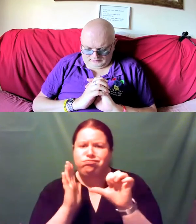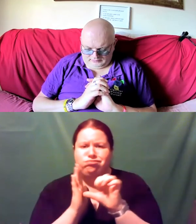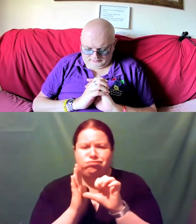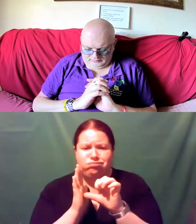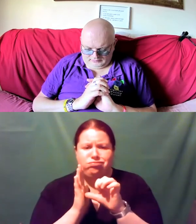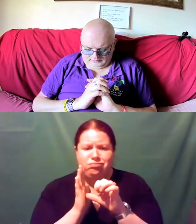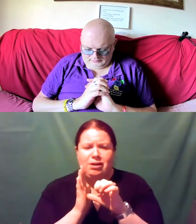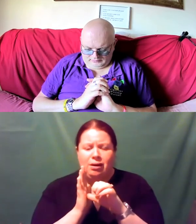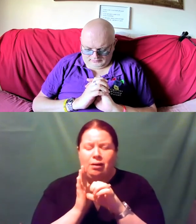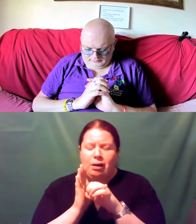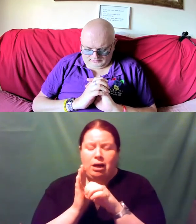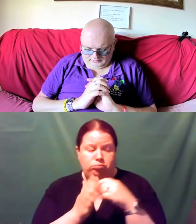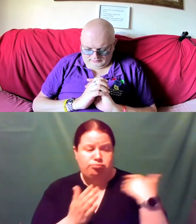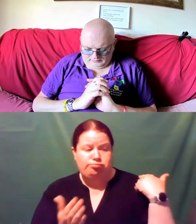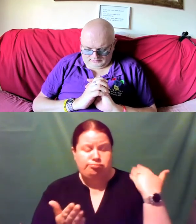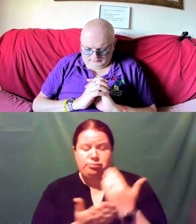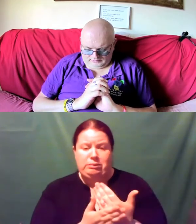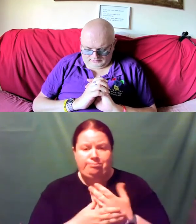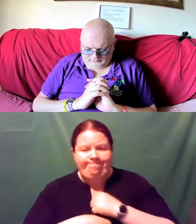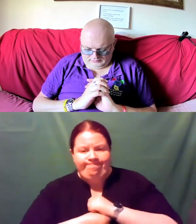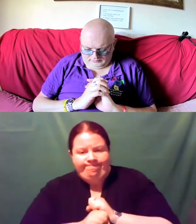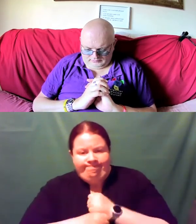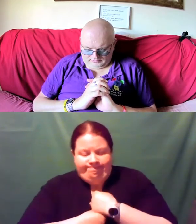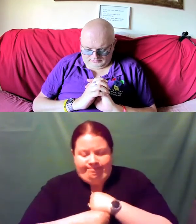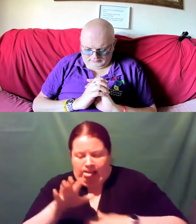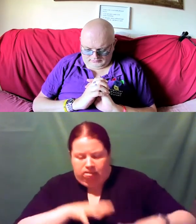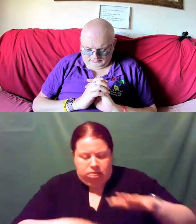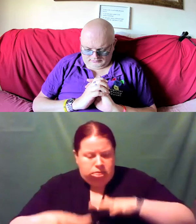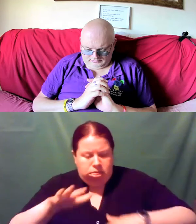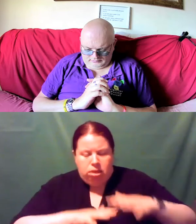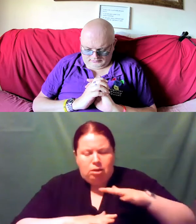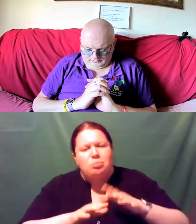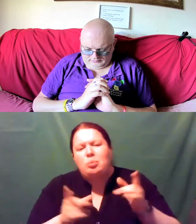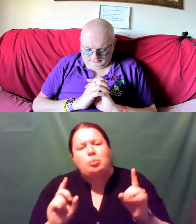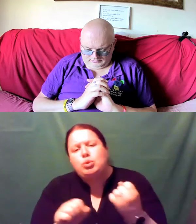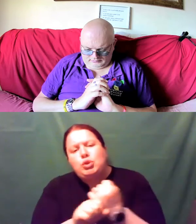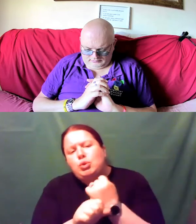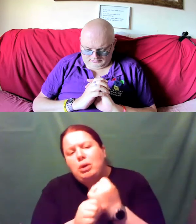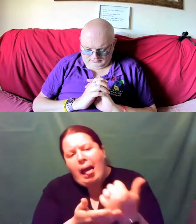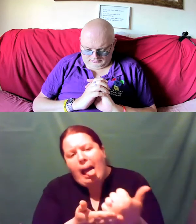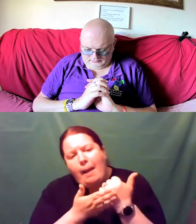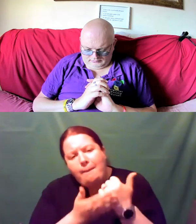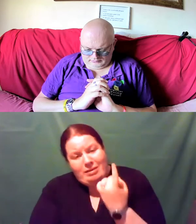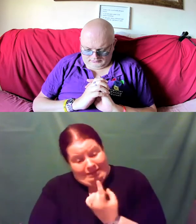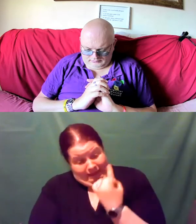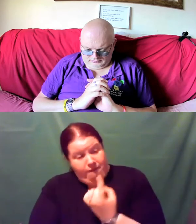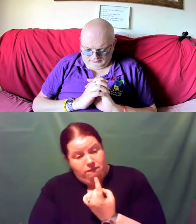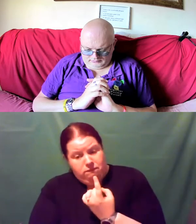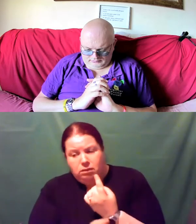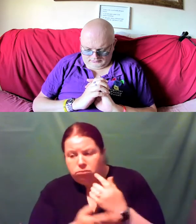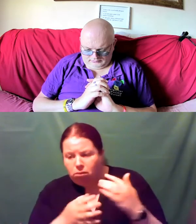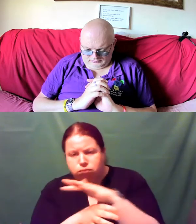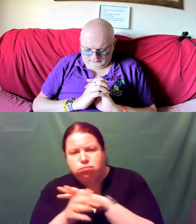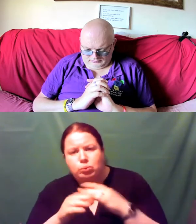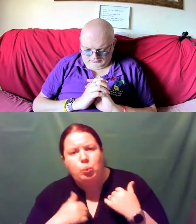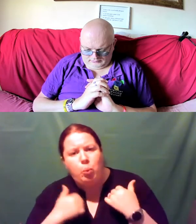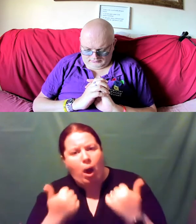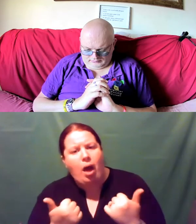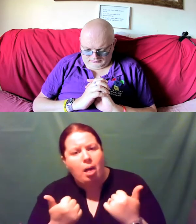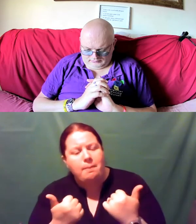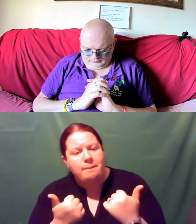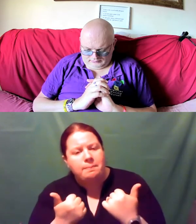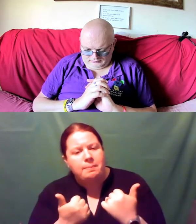struggled over time with this. So what kind of stuff do you do to help keep yourself in a good place, given that, you know, I suspect